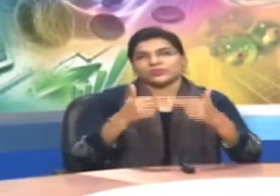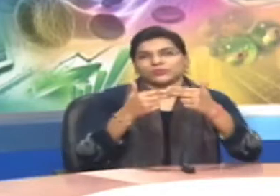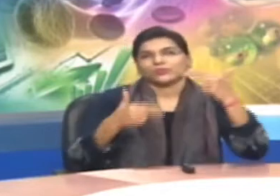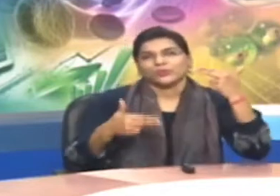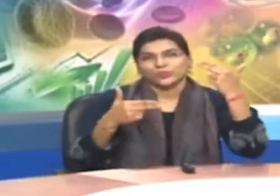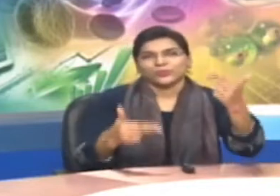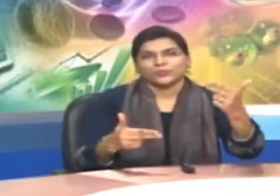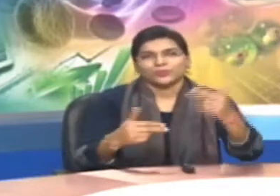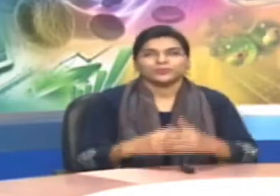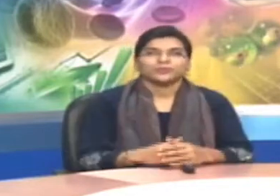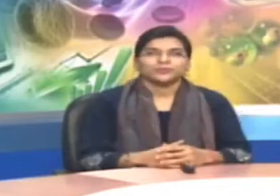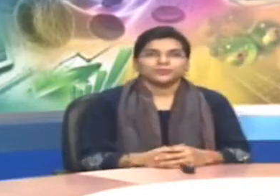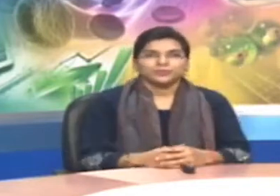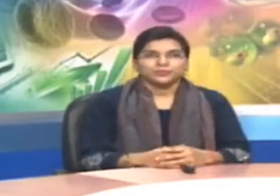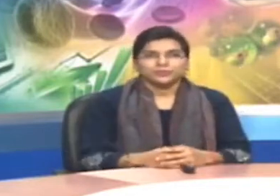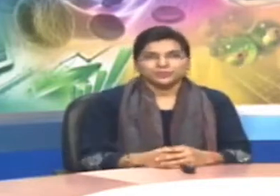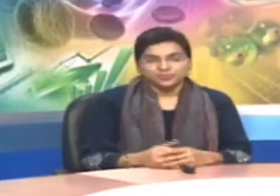Let's learn how.